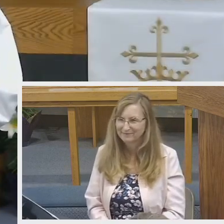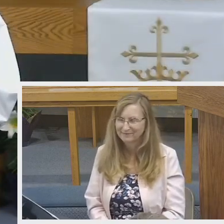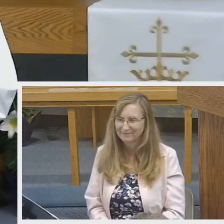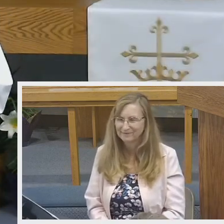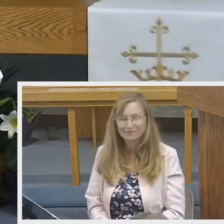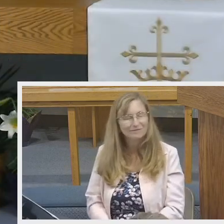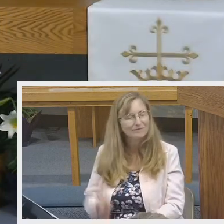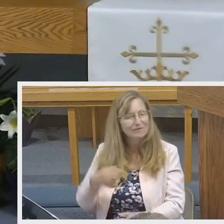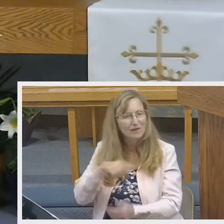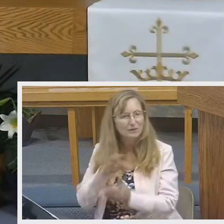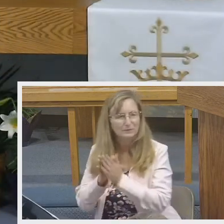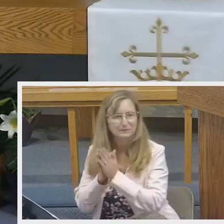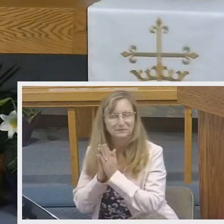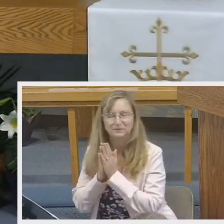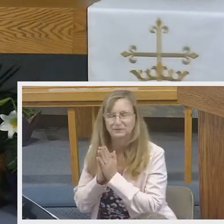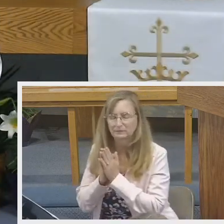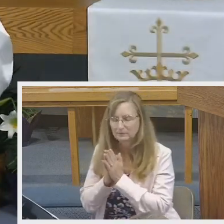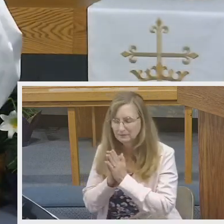pray?